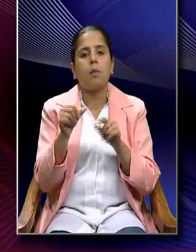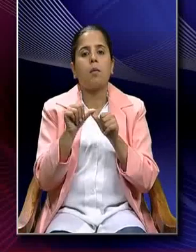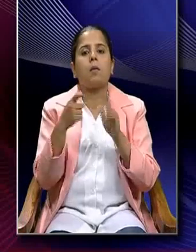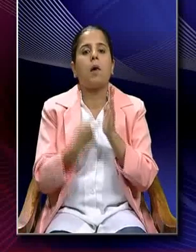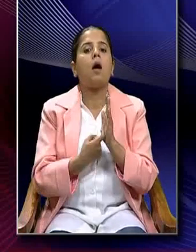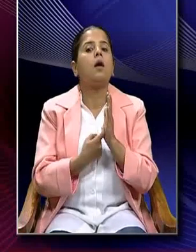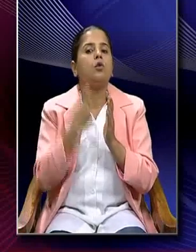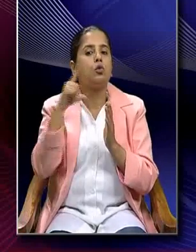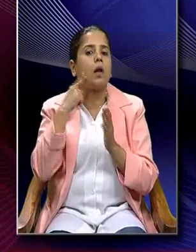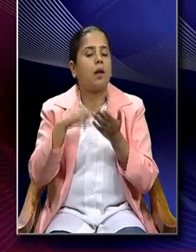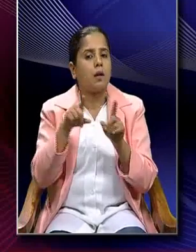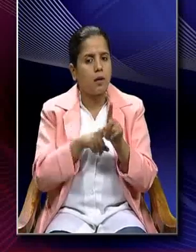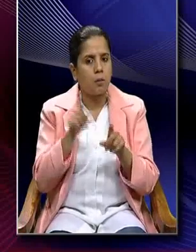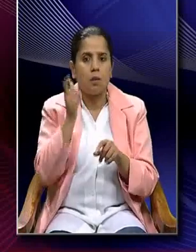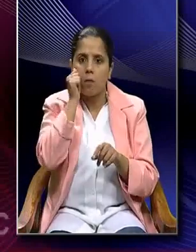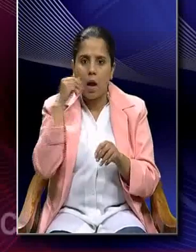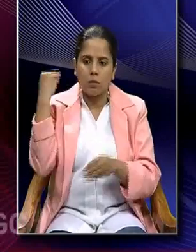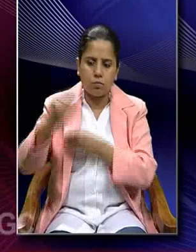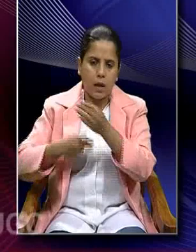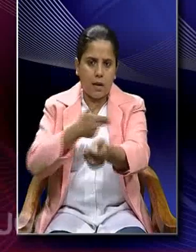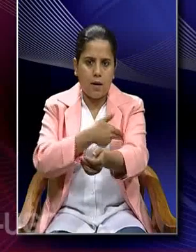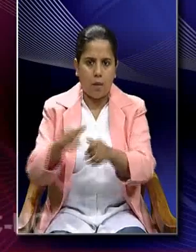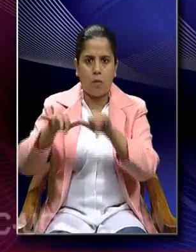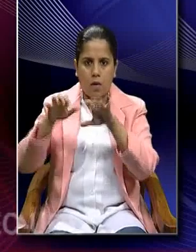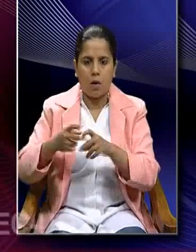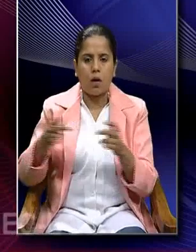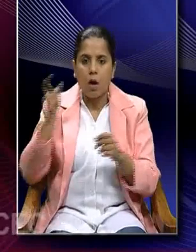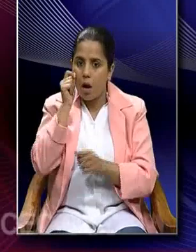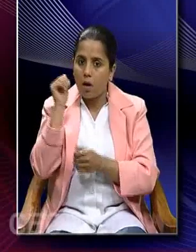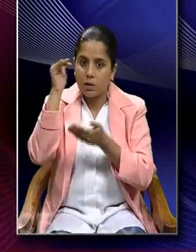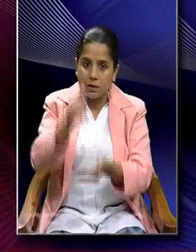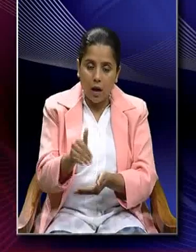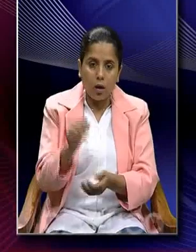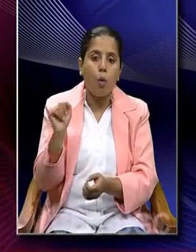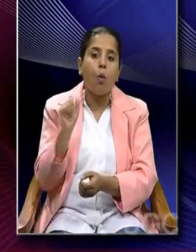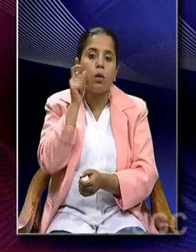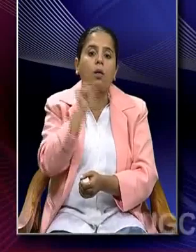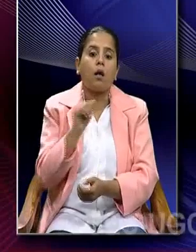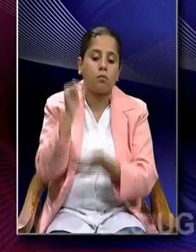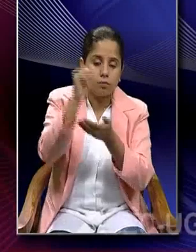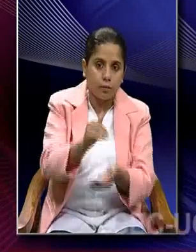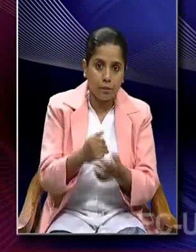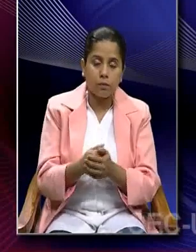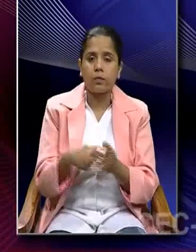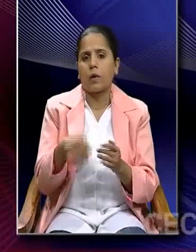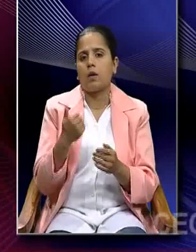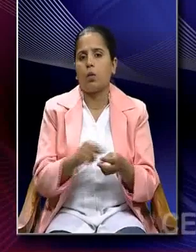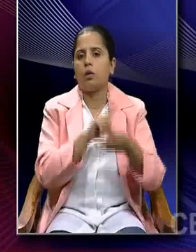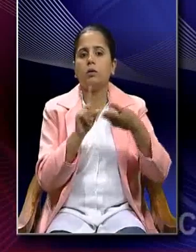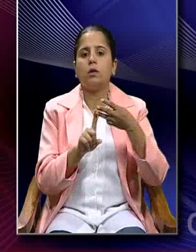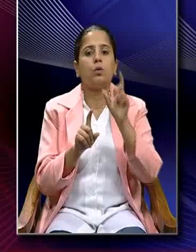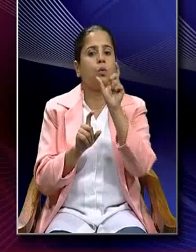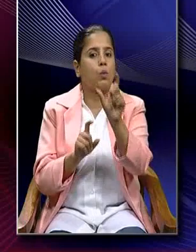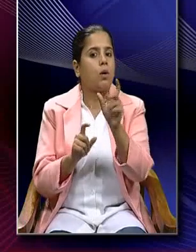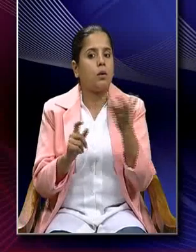means line of descent from father to son and so on. Now I introduce a third word